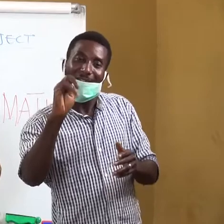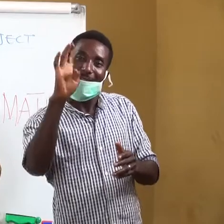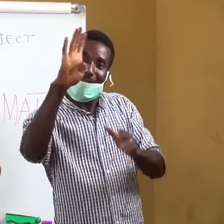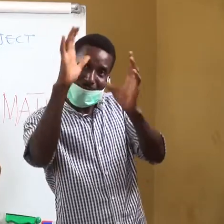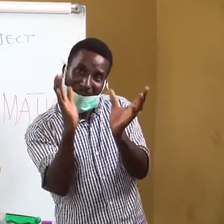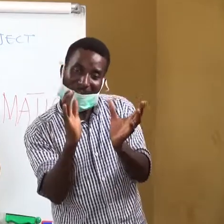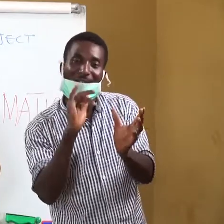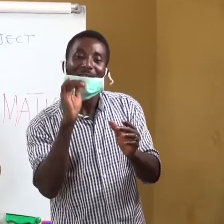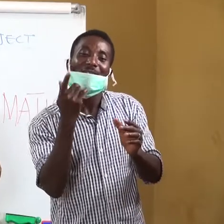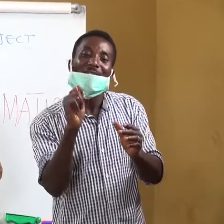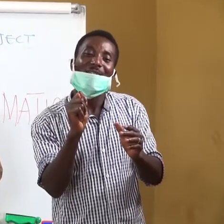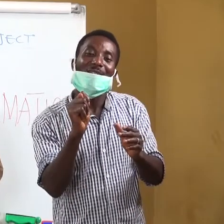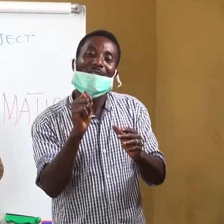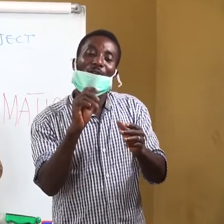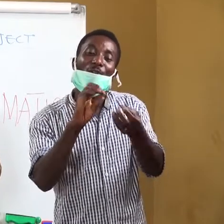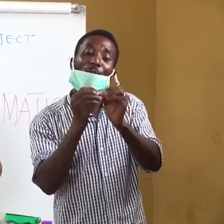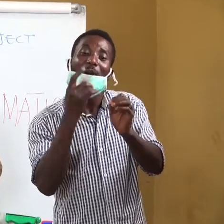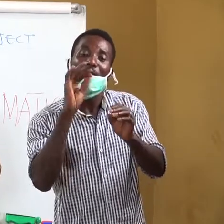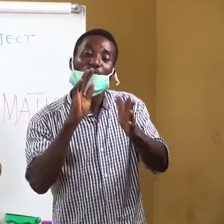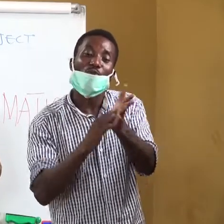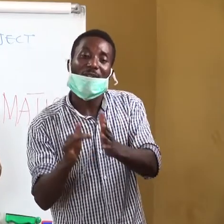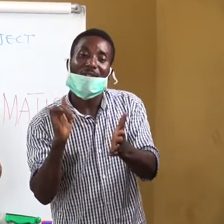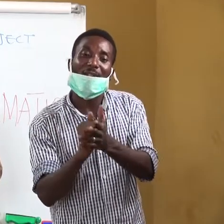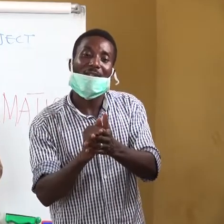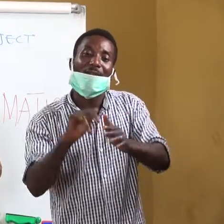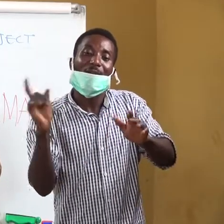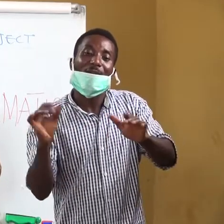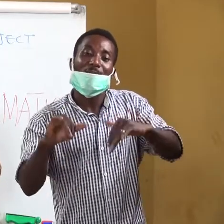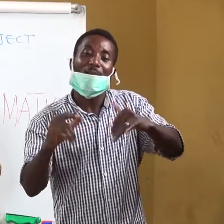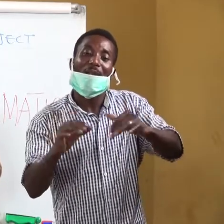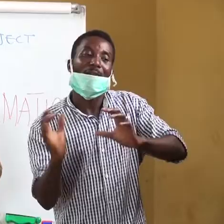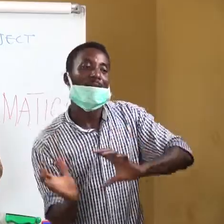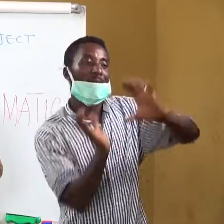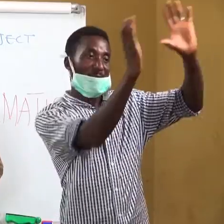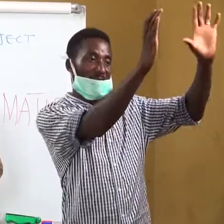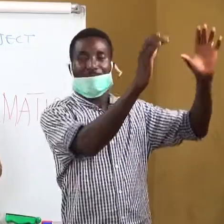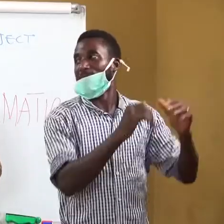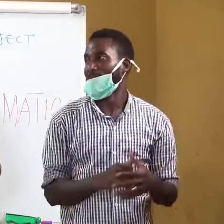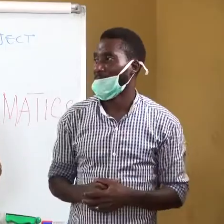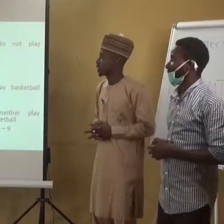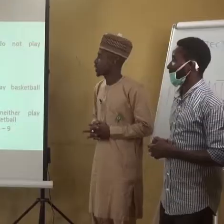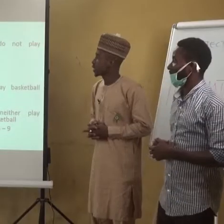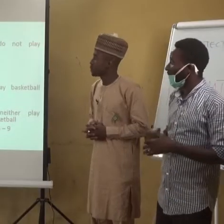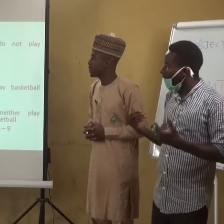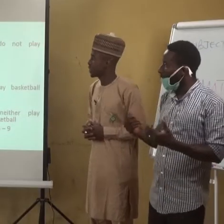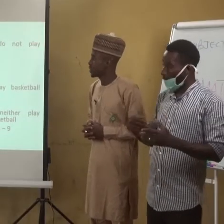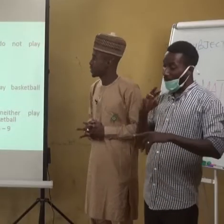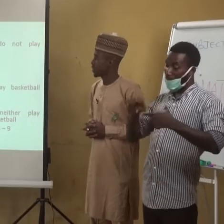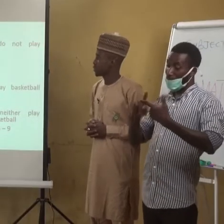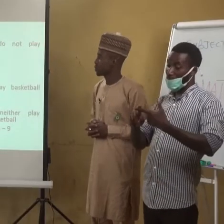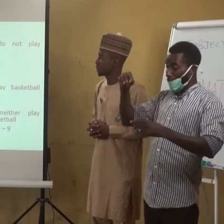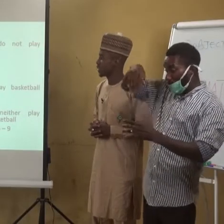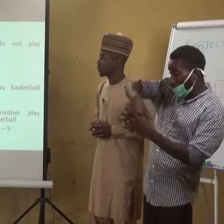you see that the first cycle there represents F, that is those that play football, and